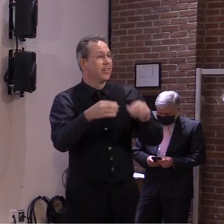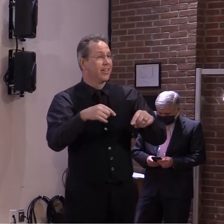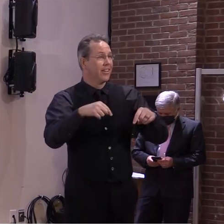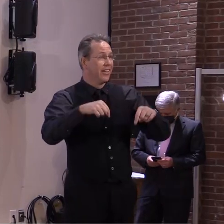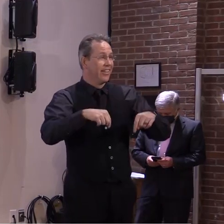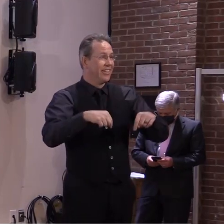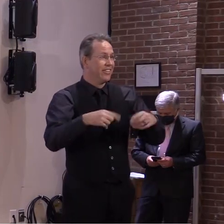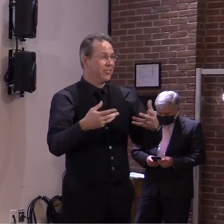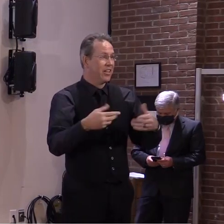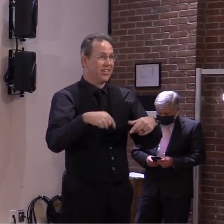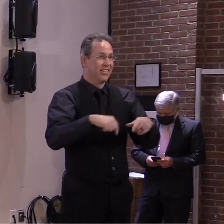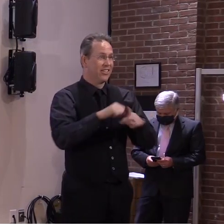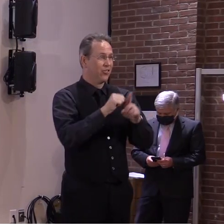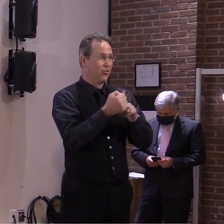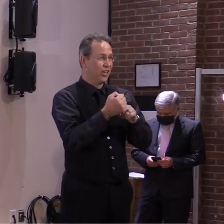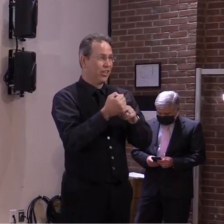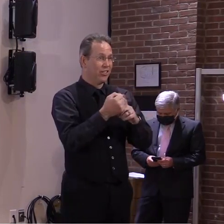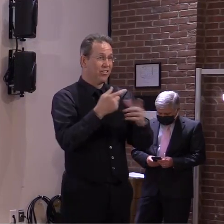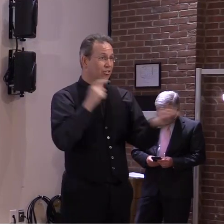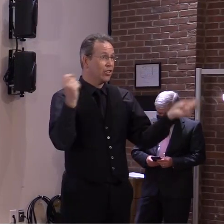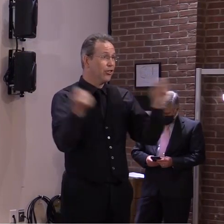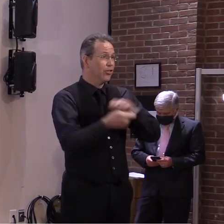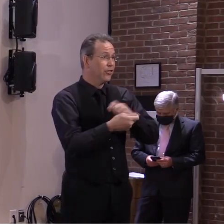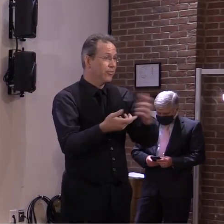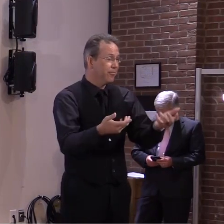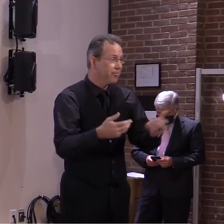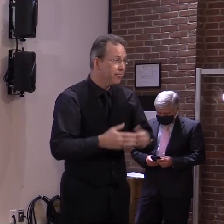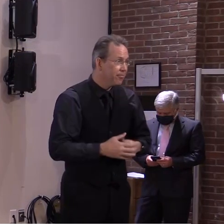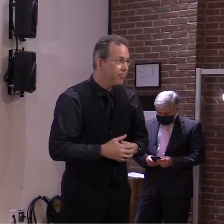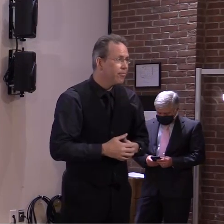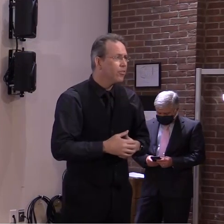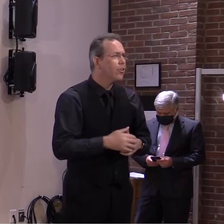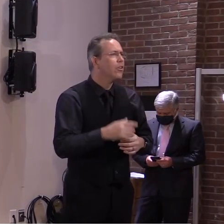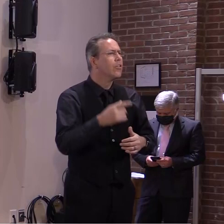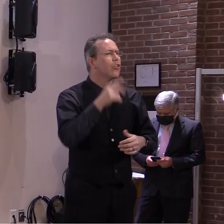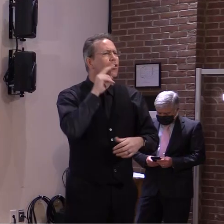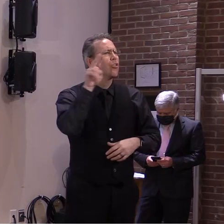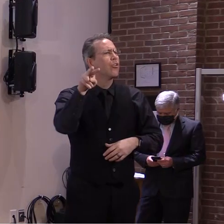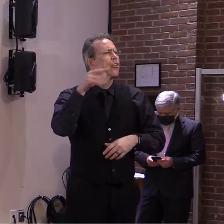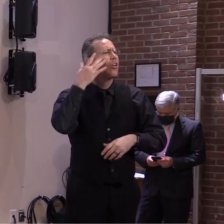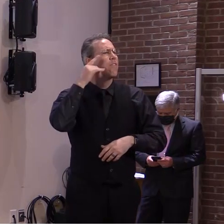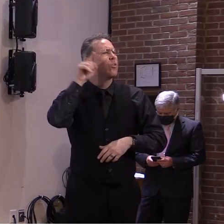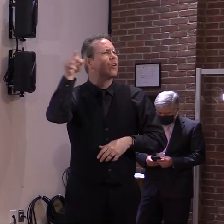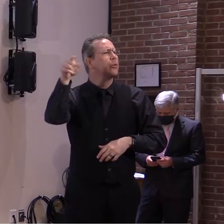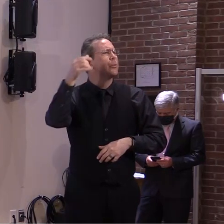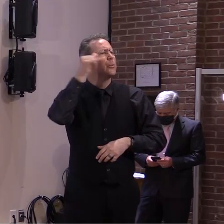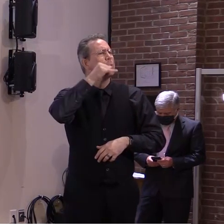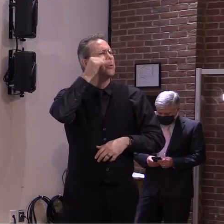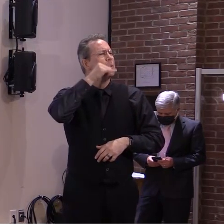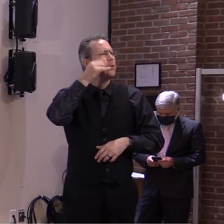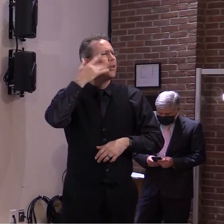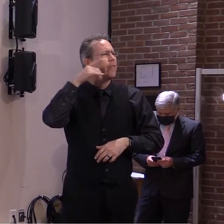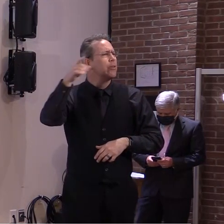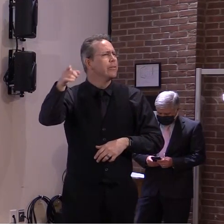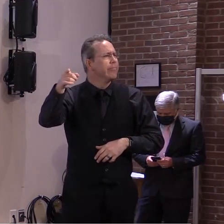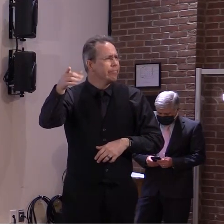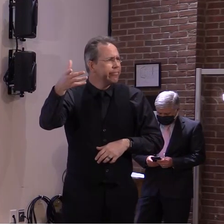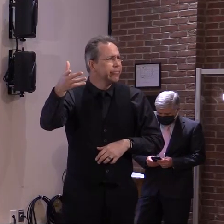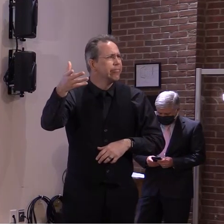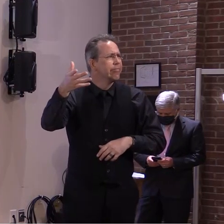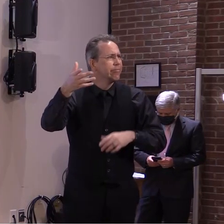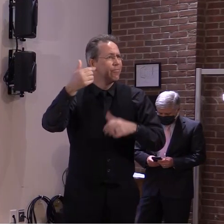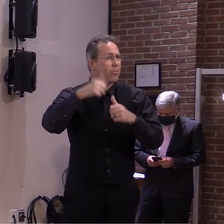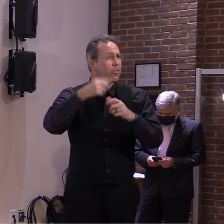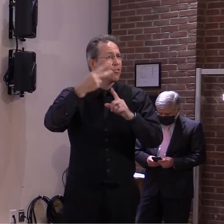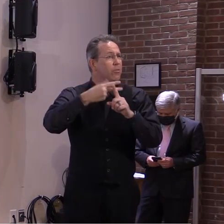And I just invite you to look at the state of California. It was a few months ago, they were debating if